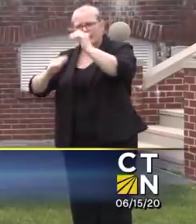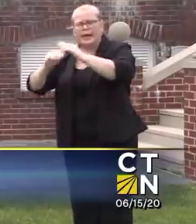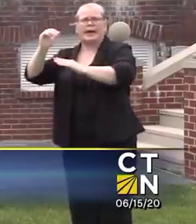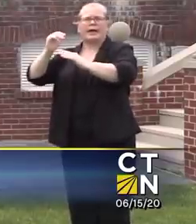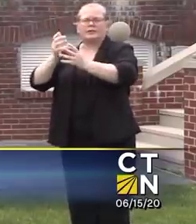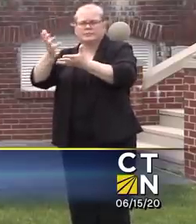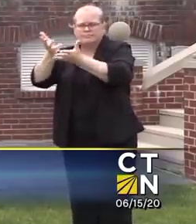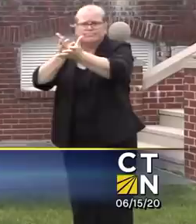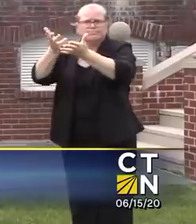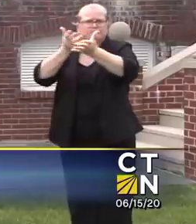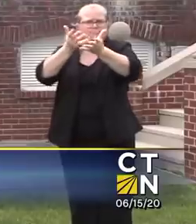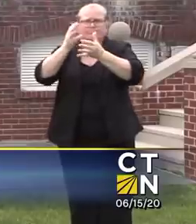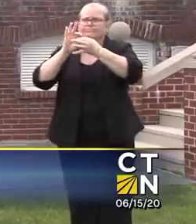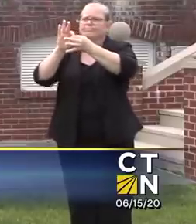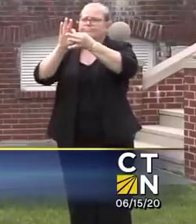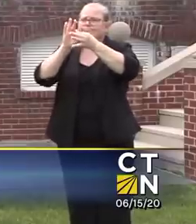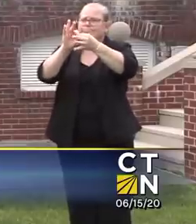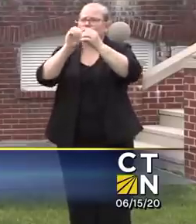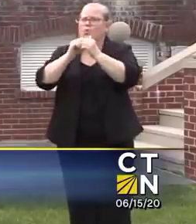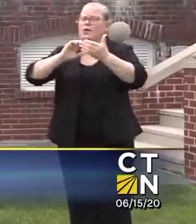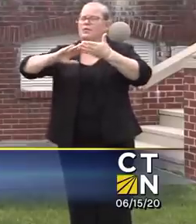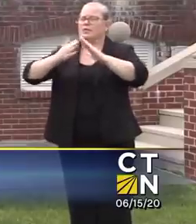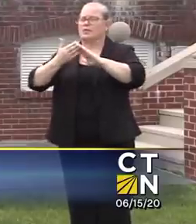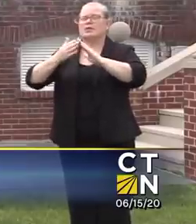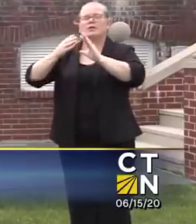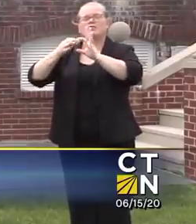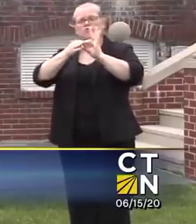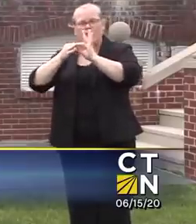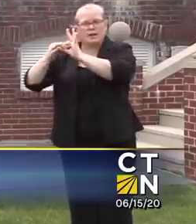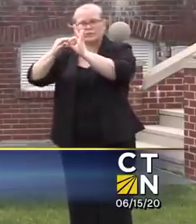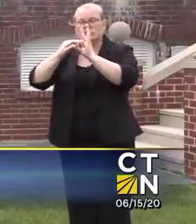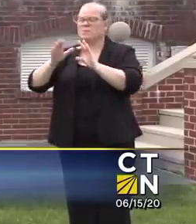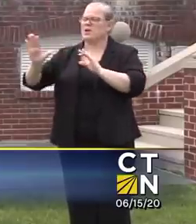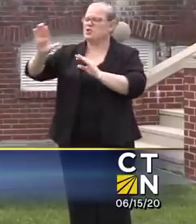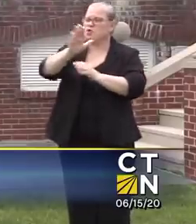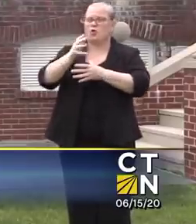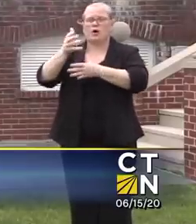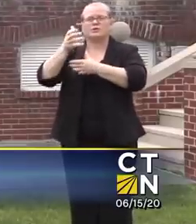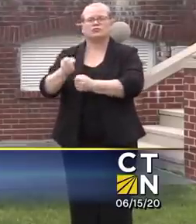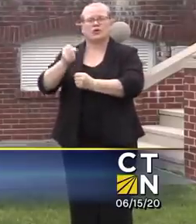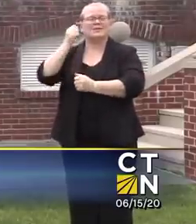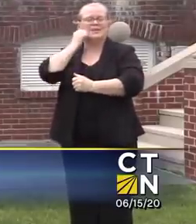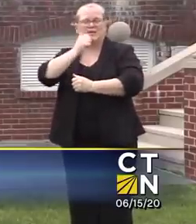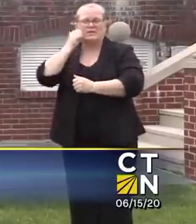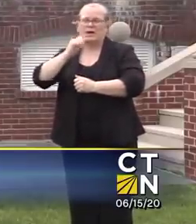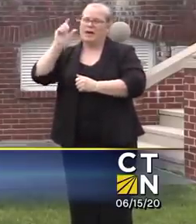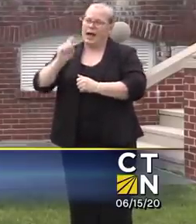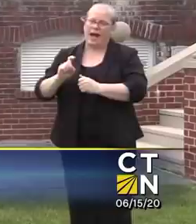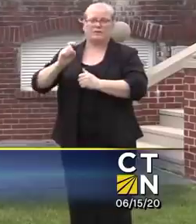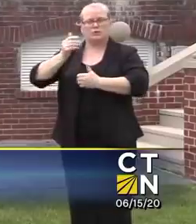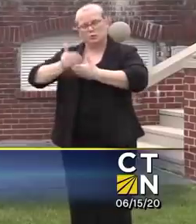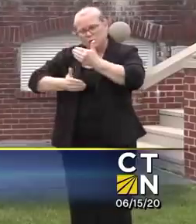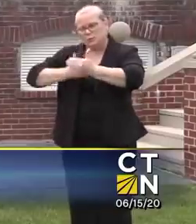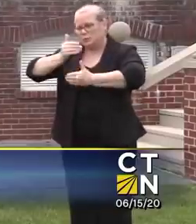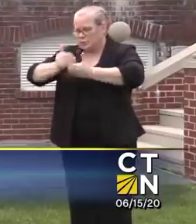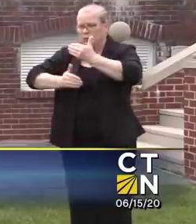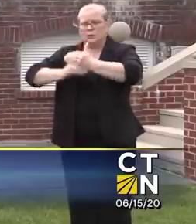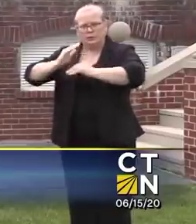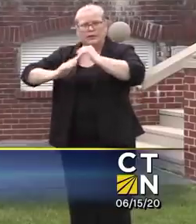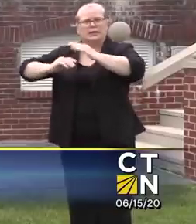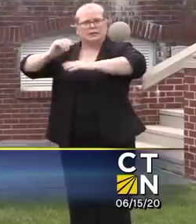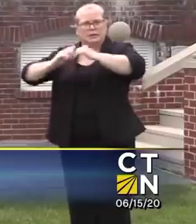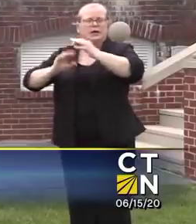going forward. Make sure we build up trust and earn your trust every day, because that's what good policing is all